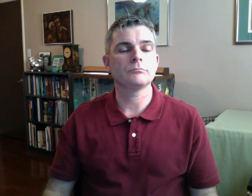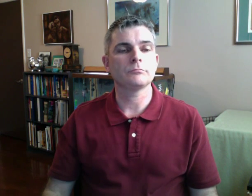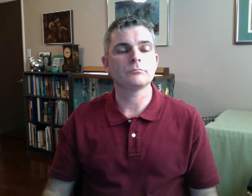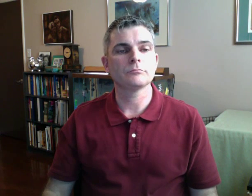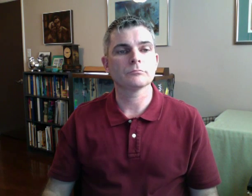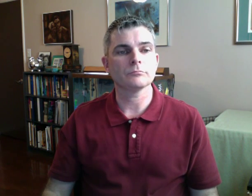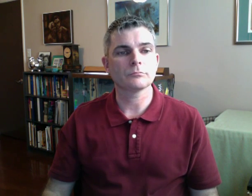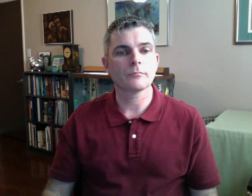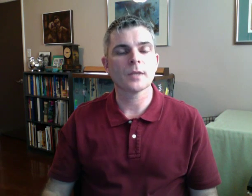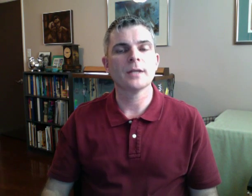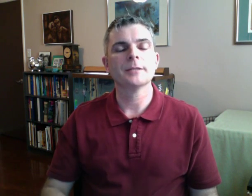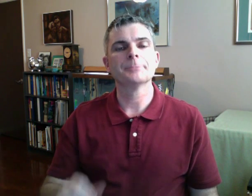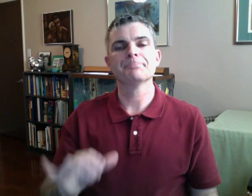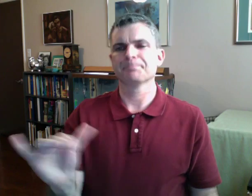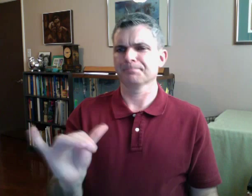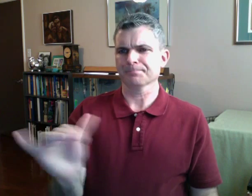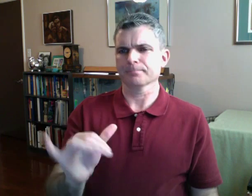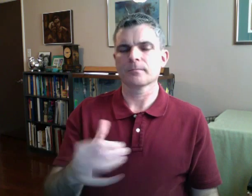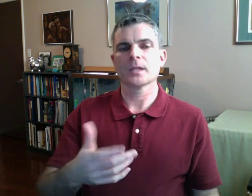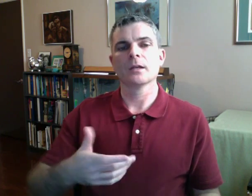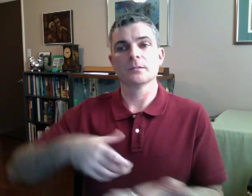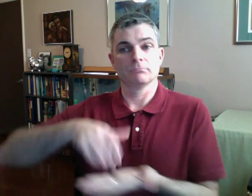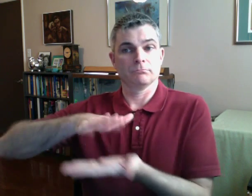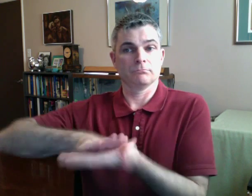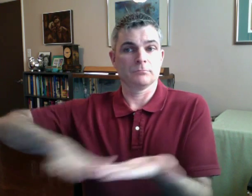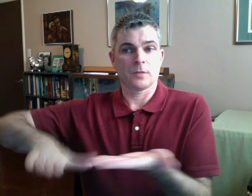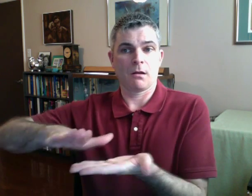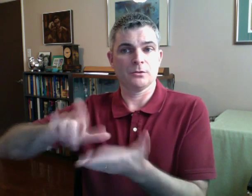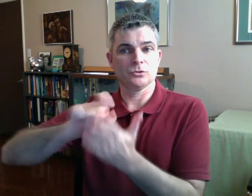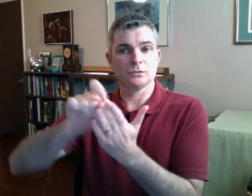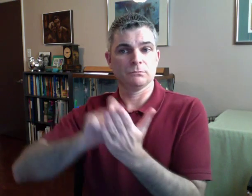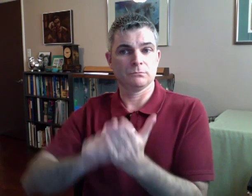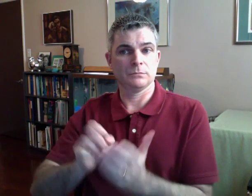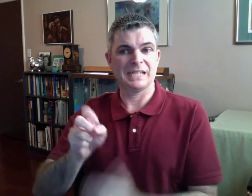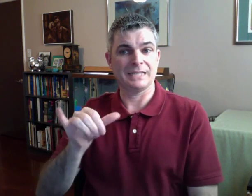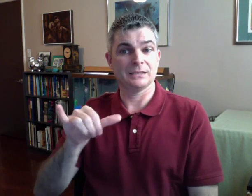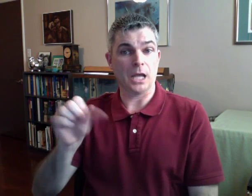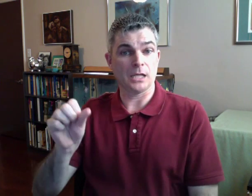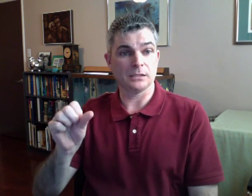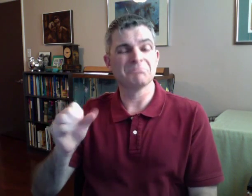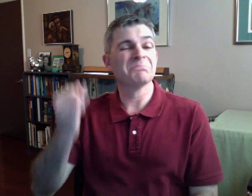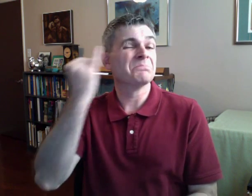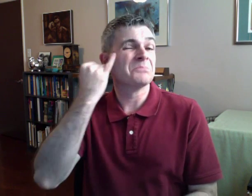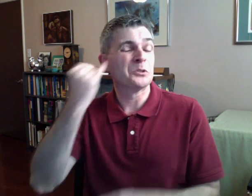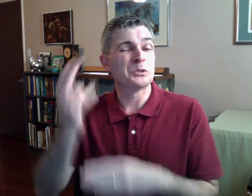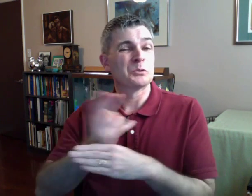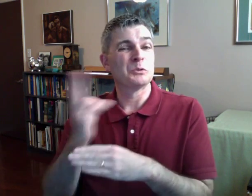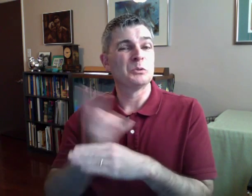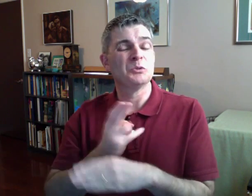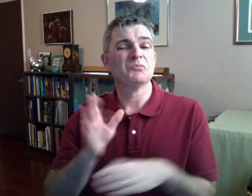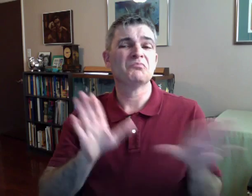Likewise, in academic essays, it is inappropriate to use the casual language register complete with its slang and